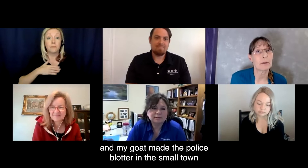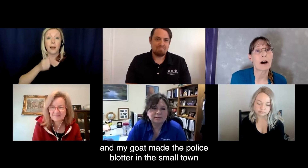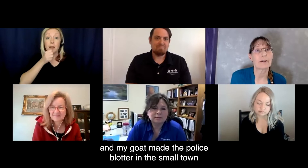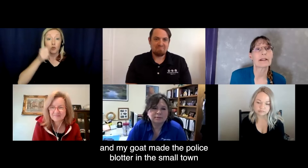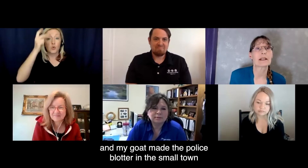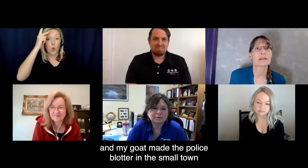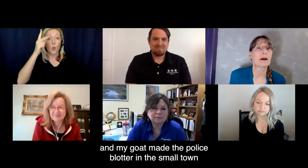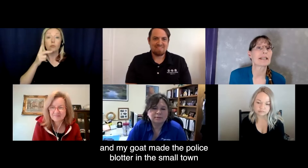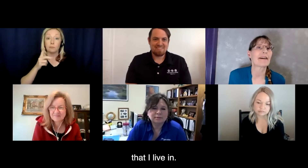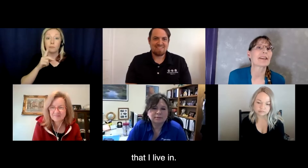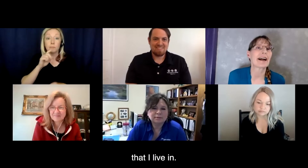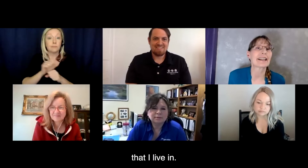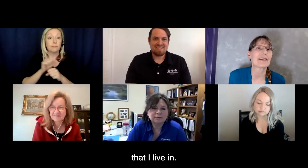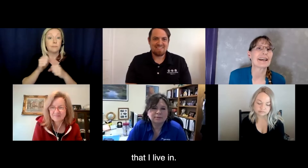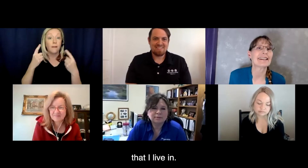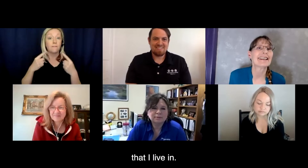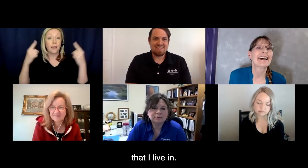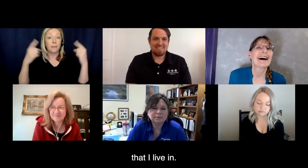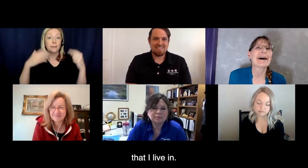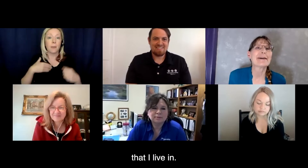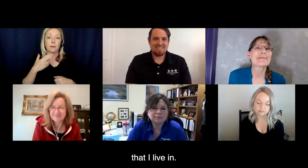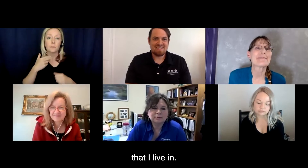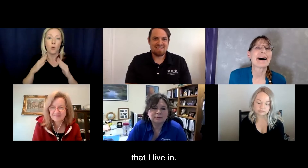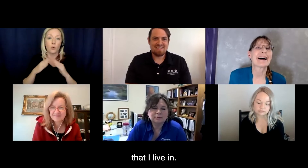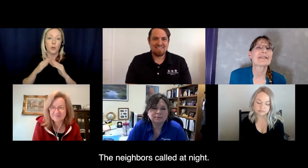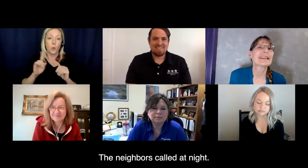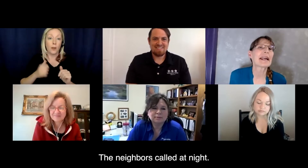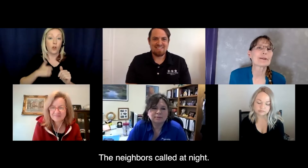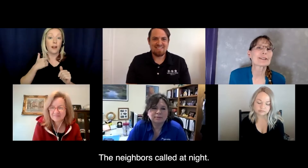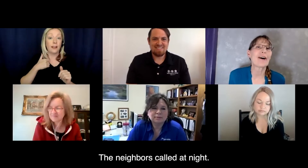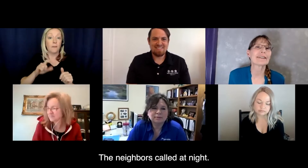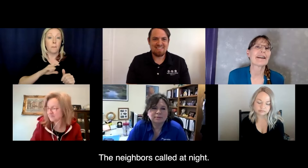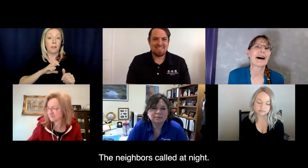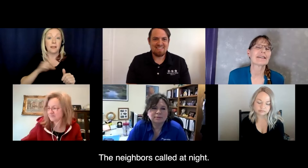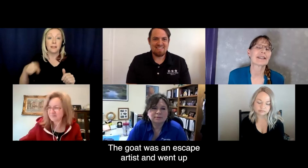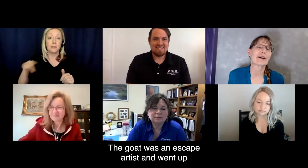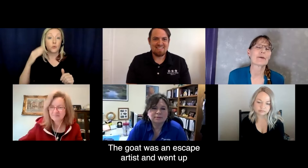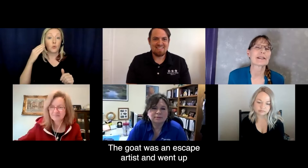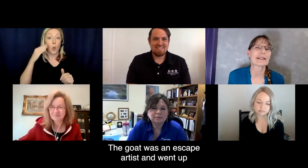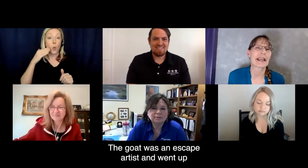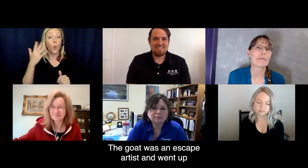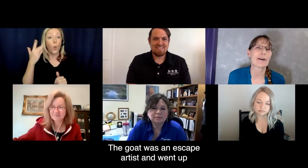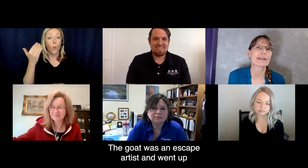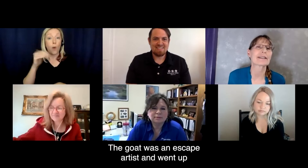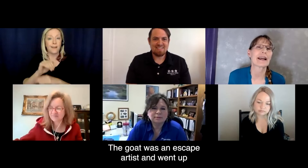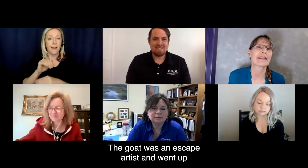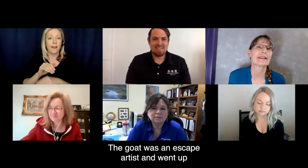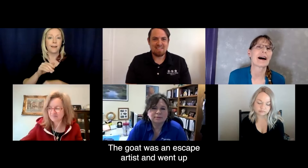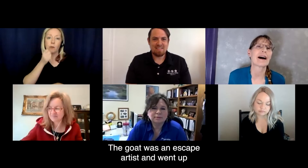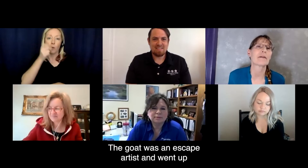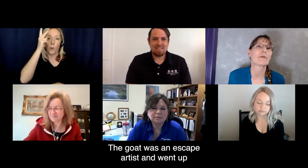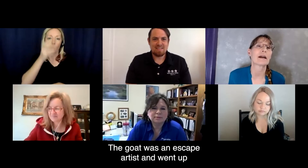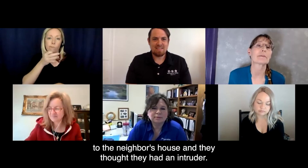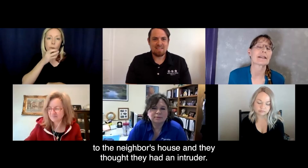police blotter in the small town that I live in. The neighbors called at night. The goat was an escape artist